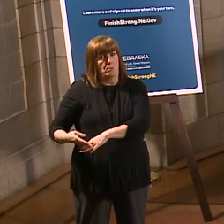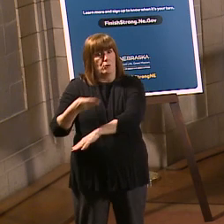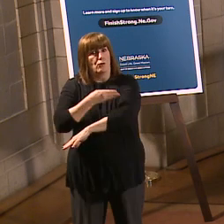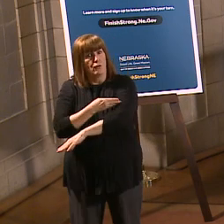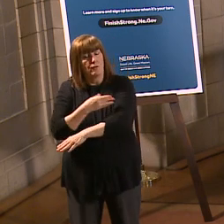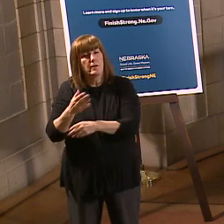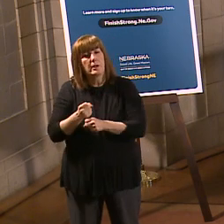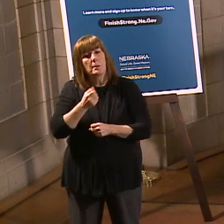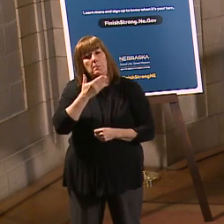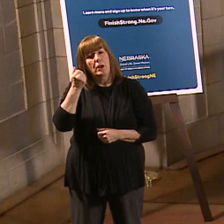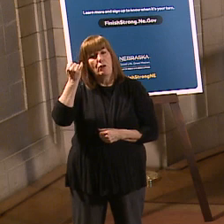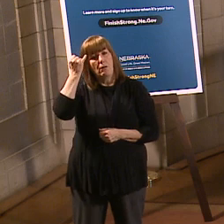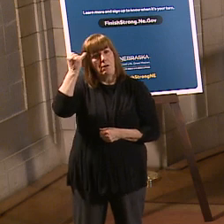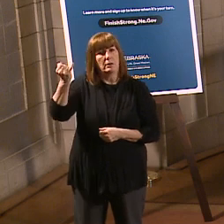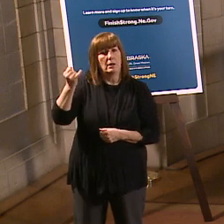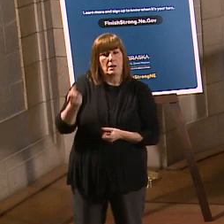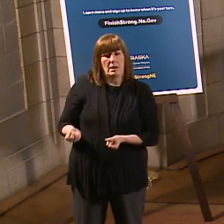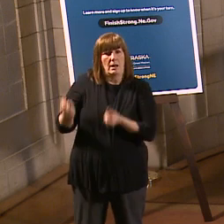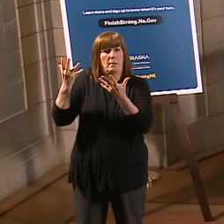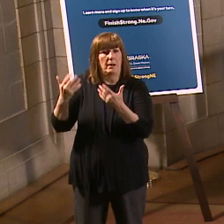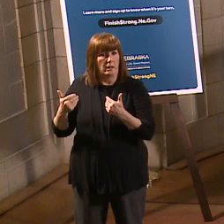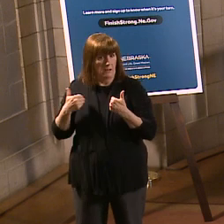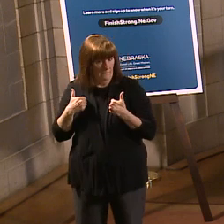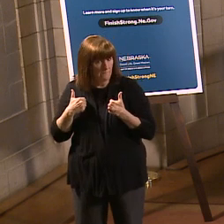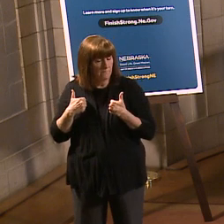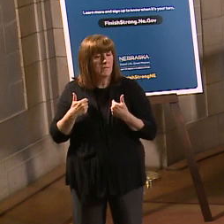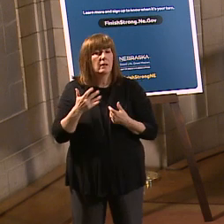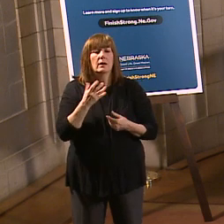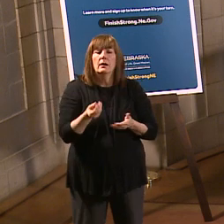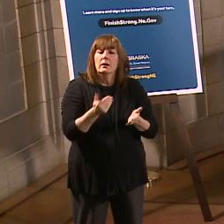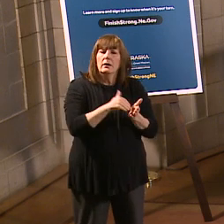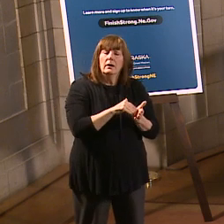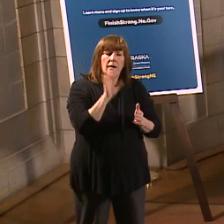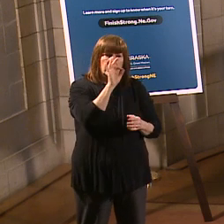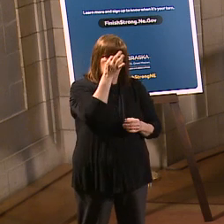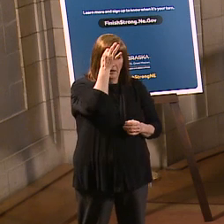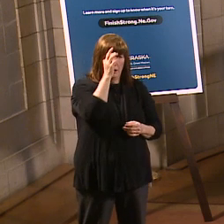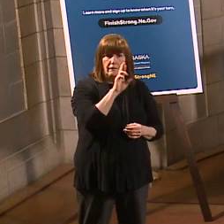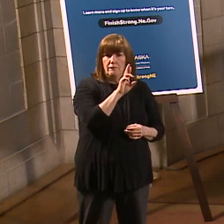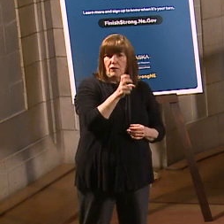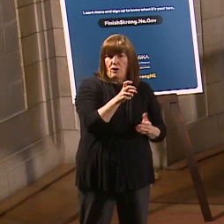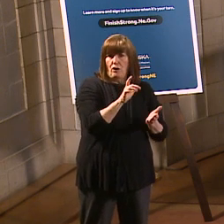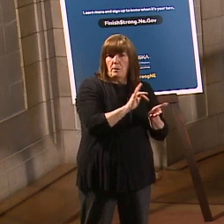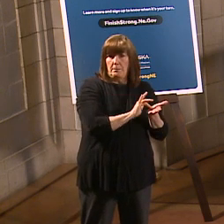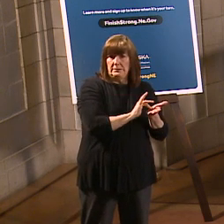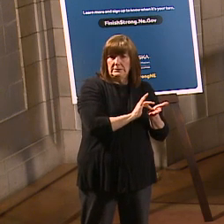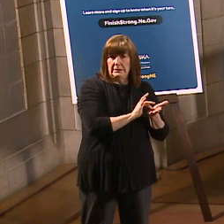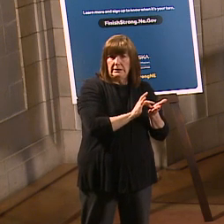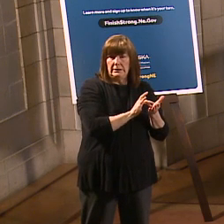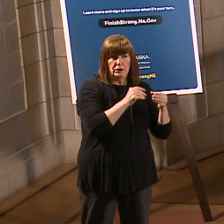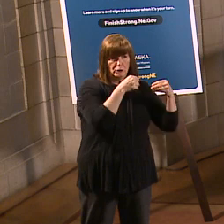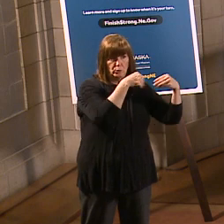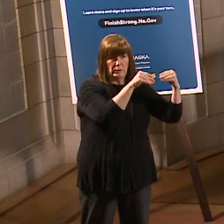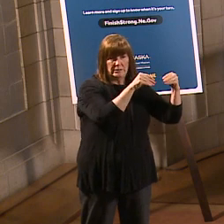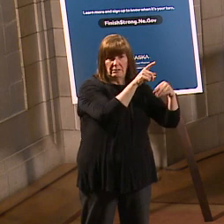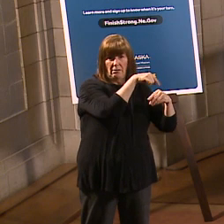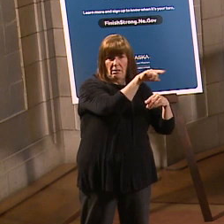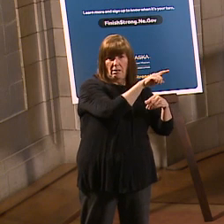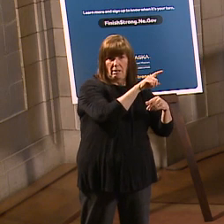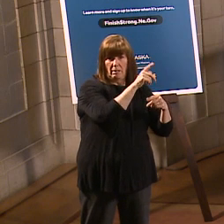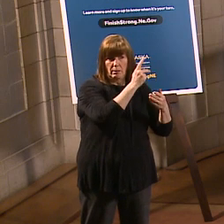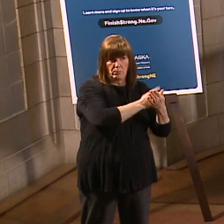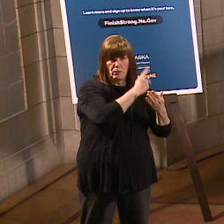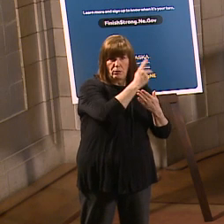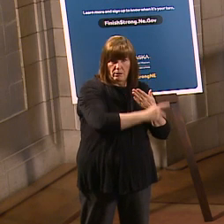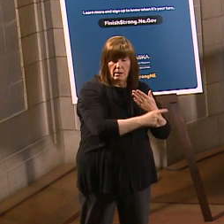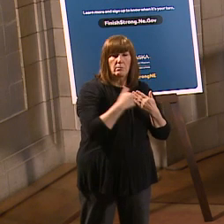better idea of where vaccines were. And frankly, I think, the federal pharmacy program, the retail pharmacy program, was certainly one of the areas that